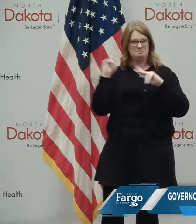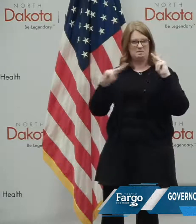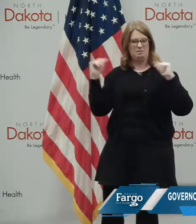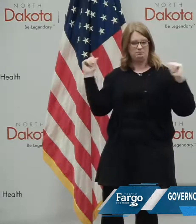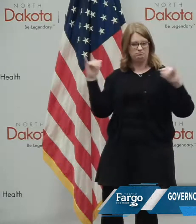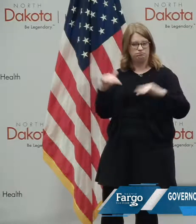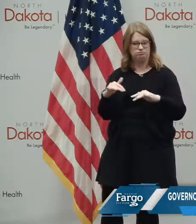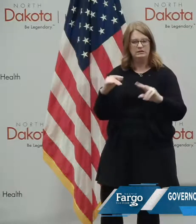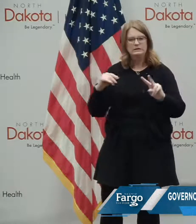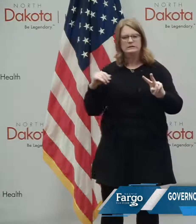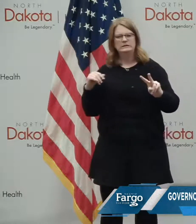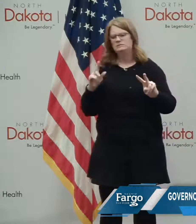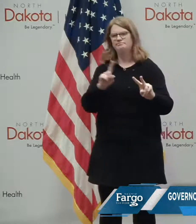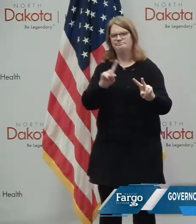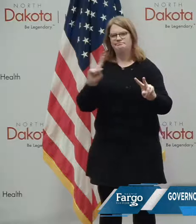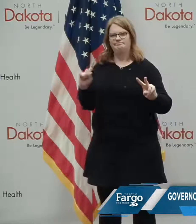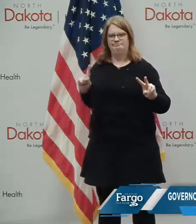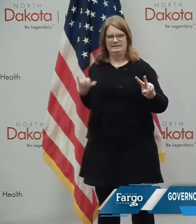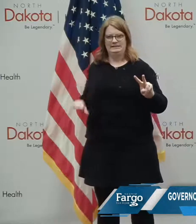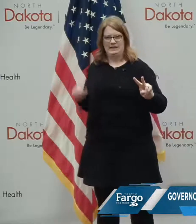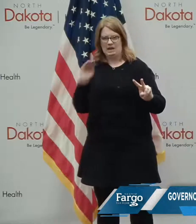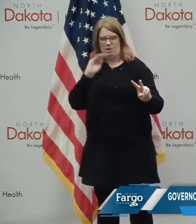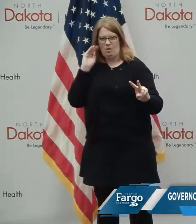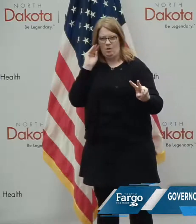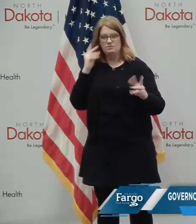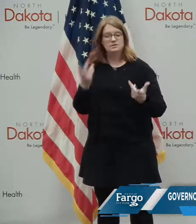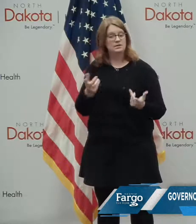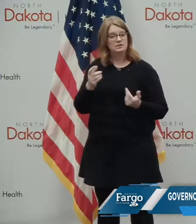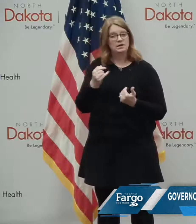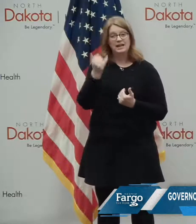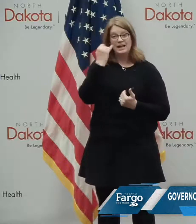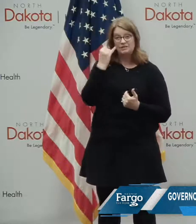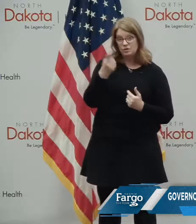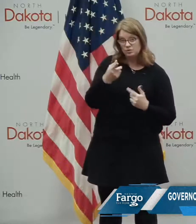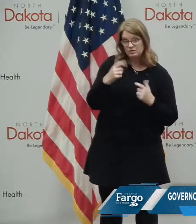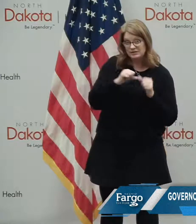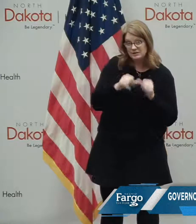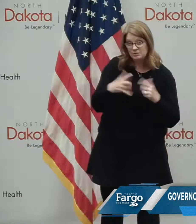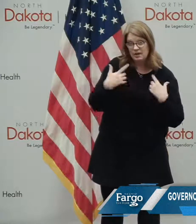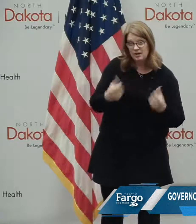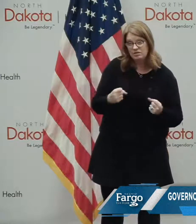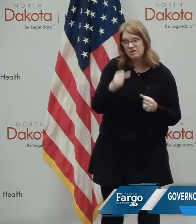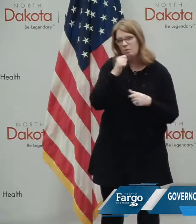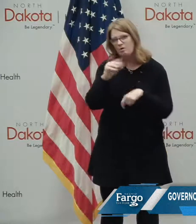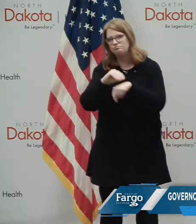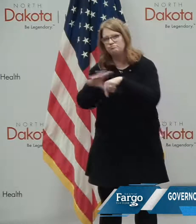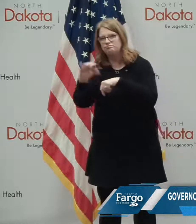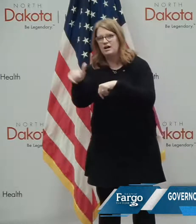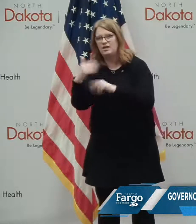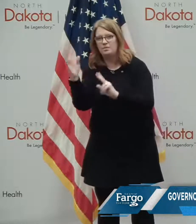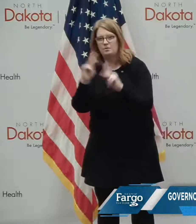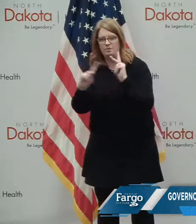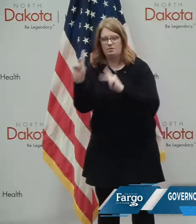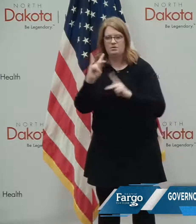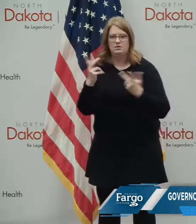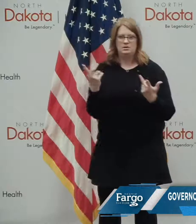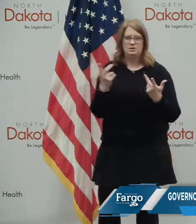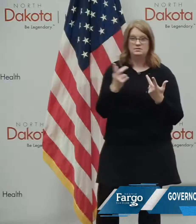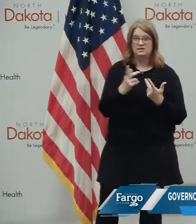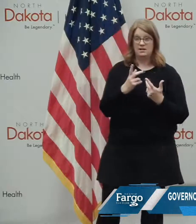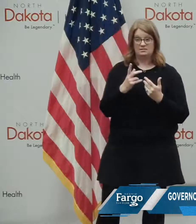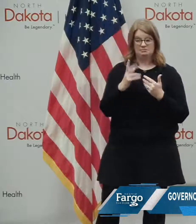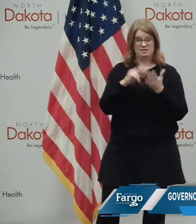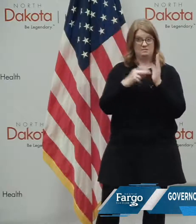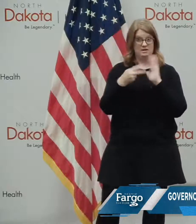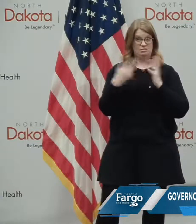do not become sick and then you won't infect others, then that'll help take pressure off of the system. One other thing I